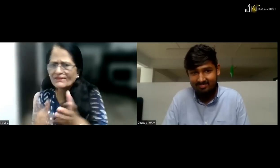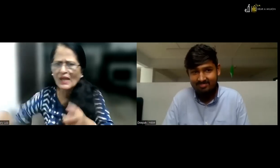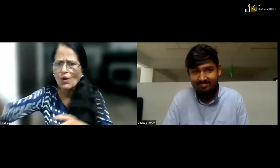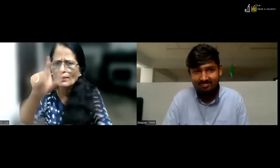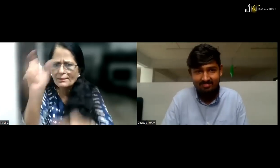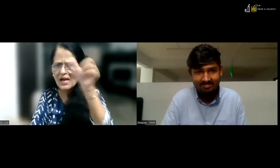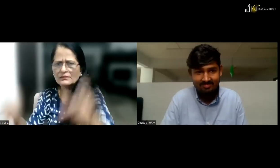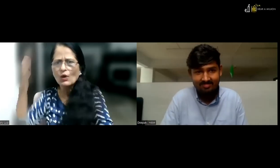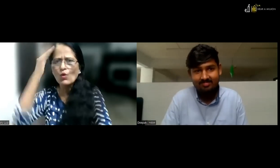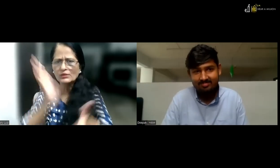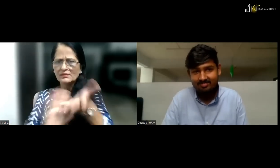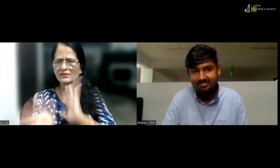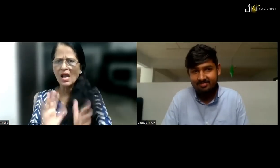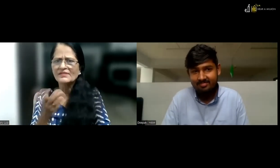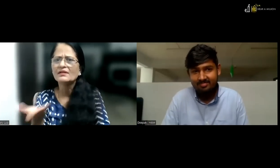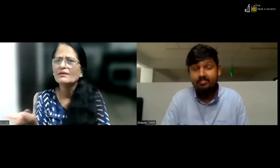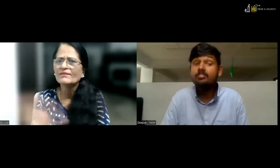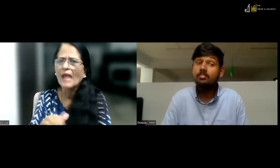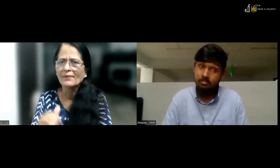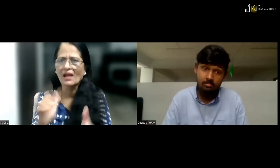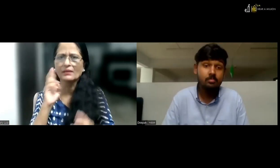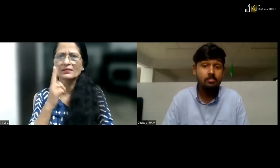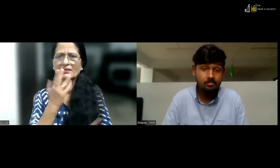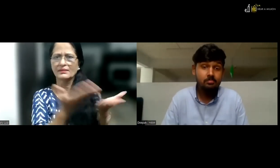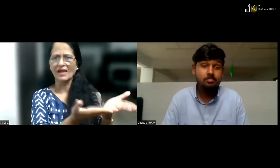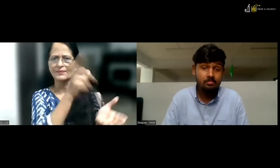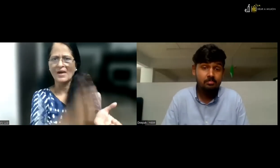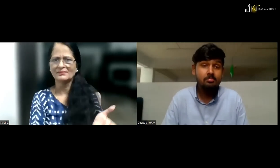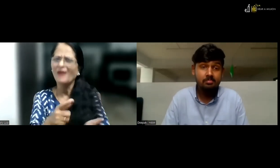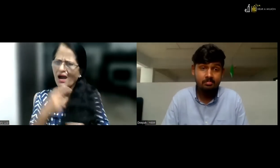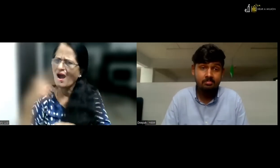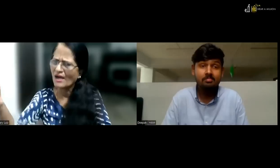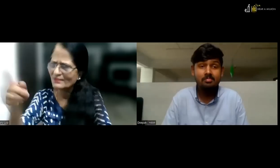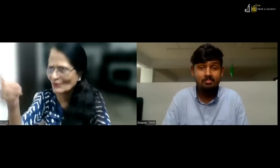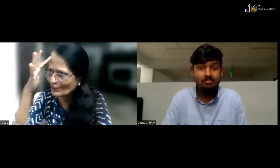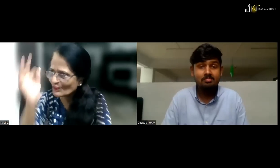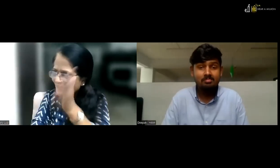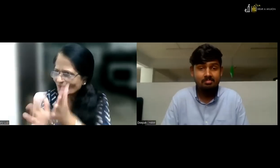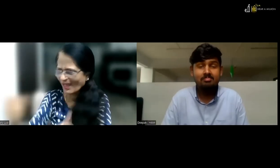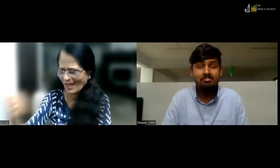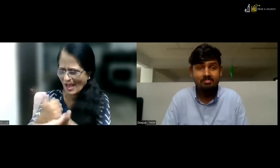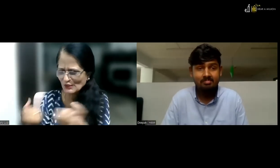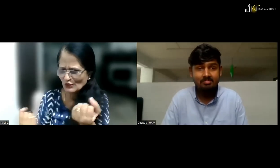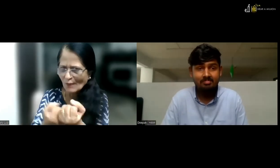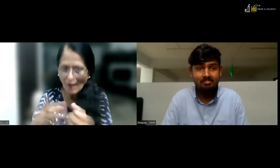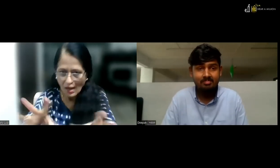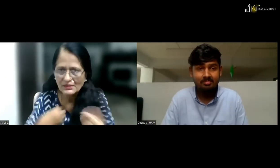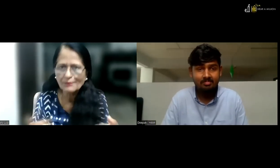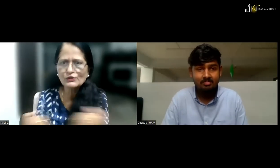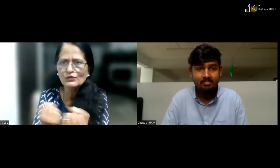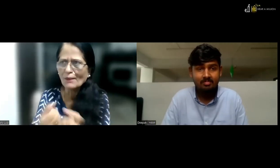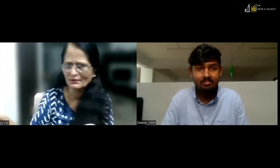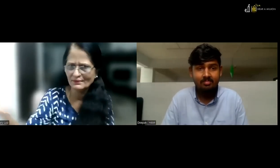form, or the friends or colleagues. So if they are signing, they can fill up the form. So we can